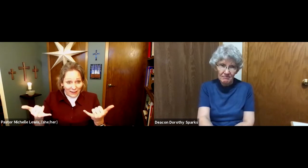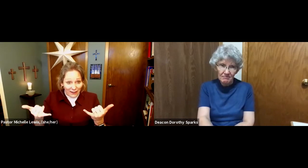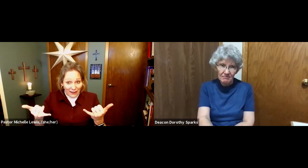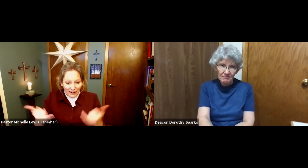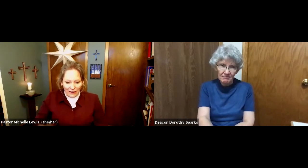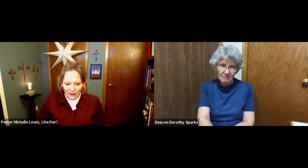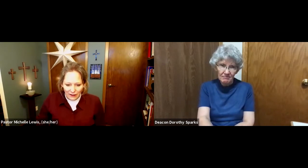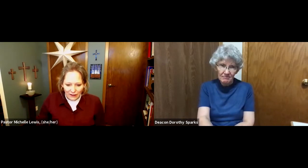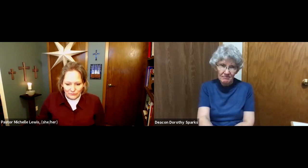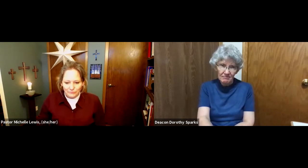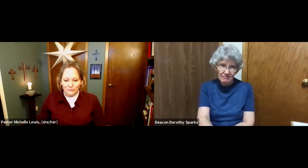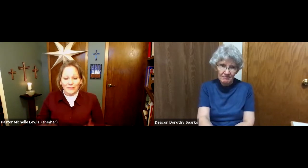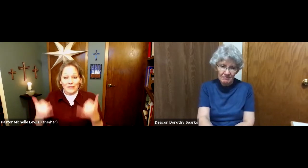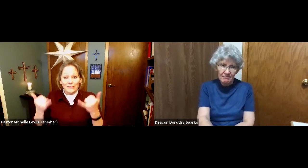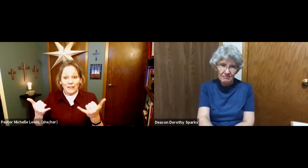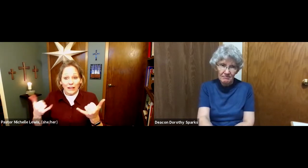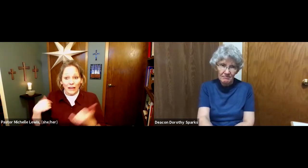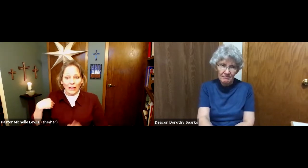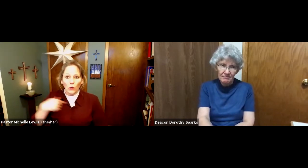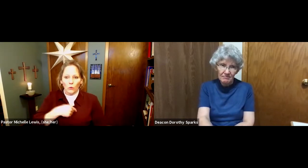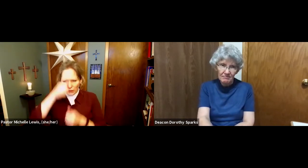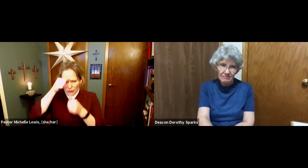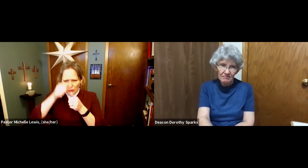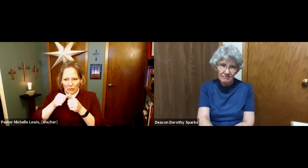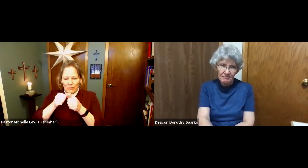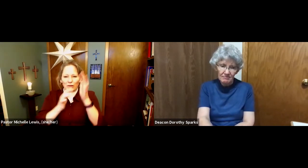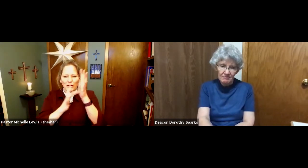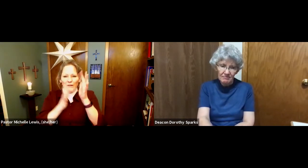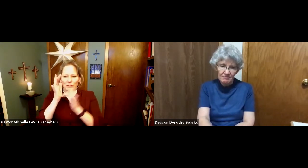Oh yeah, today is special because we remember